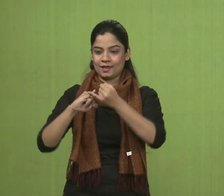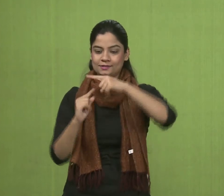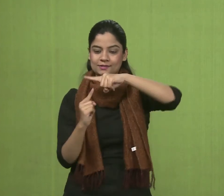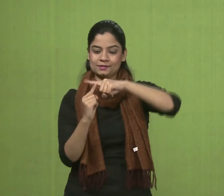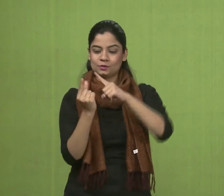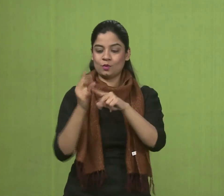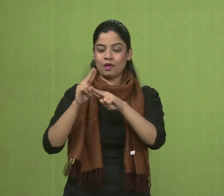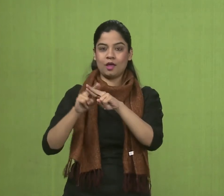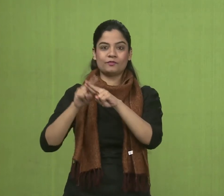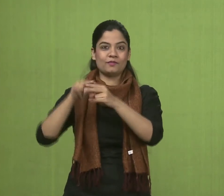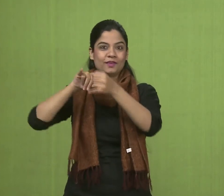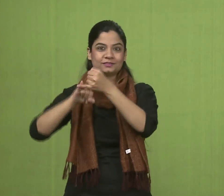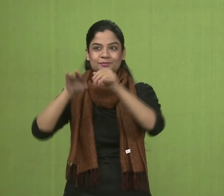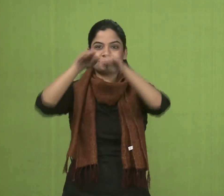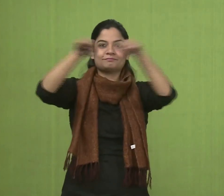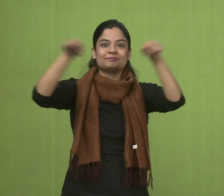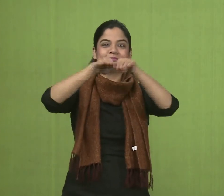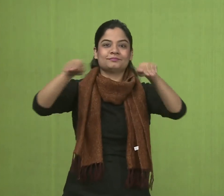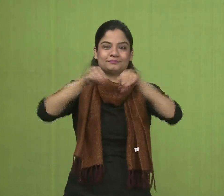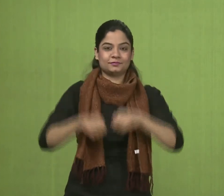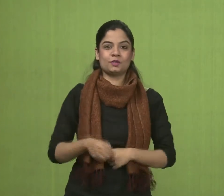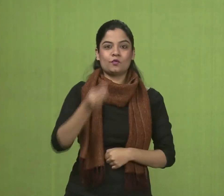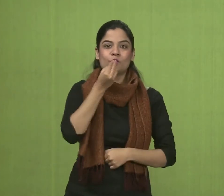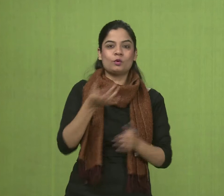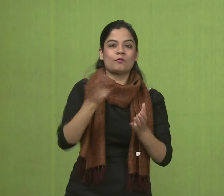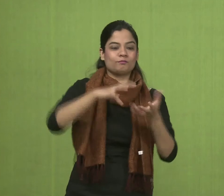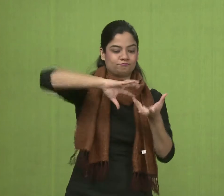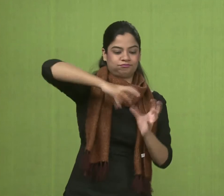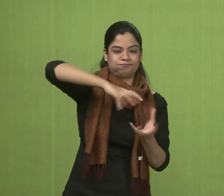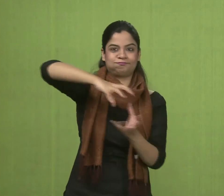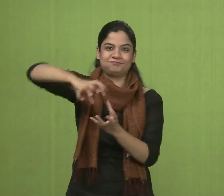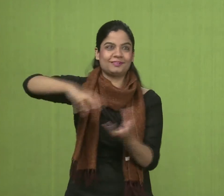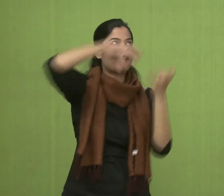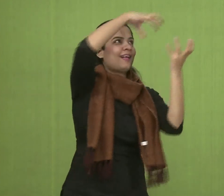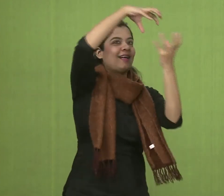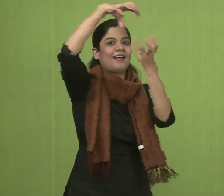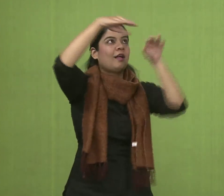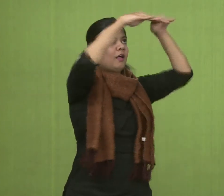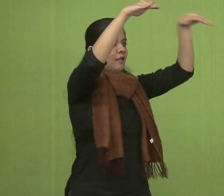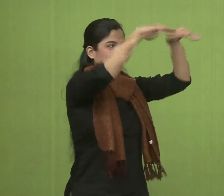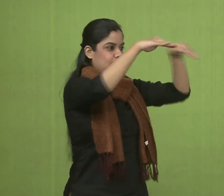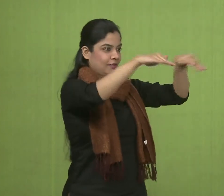of foods in containers and arranging them on different shelves are storing of foodstuffs.